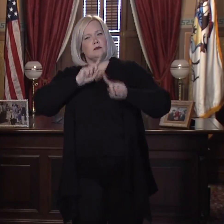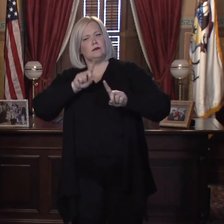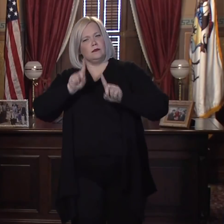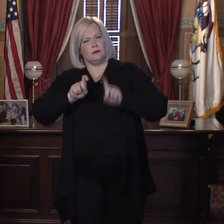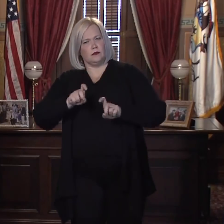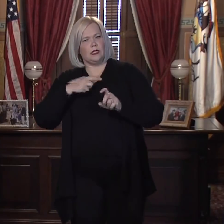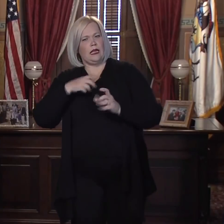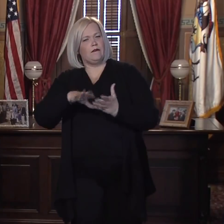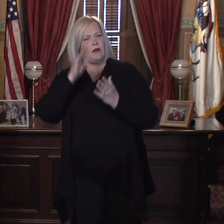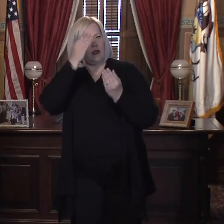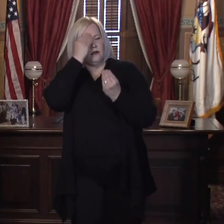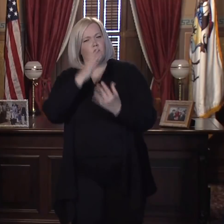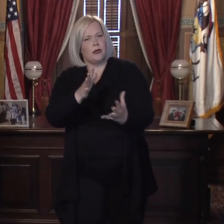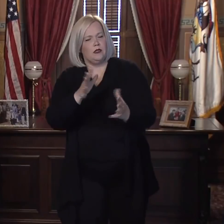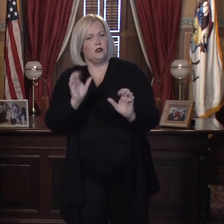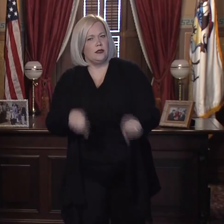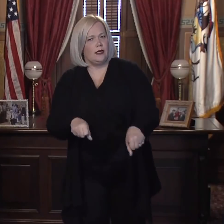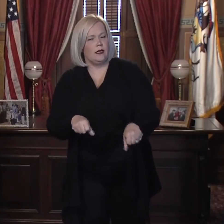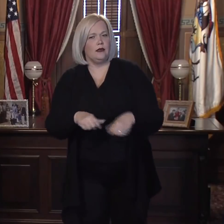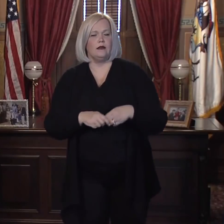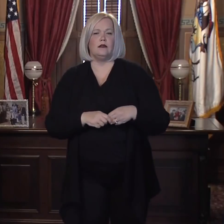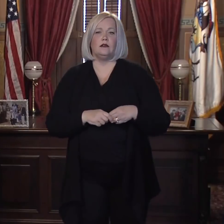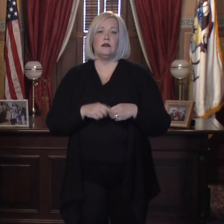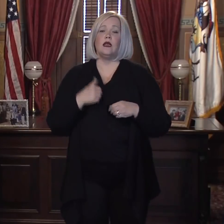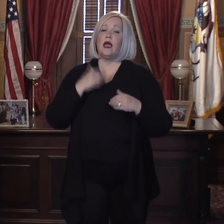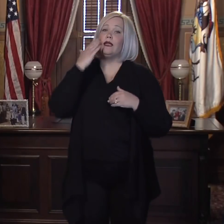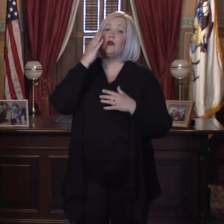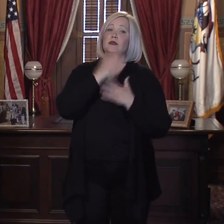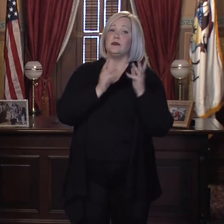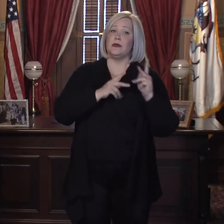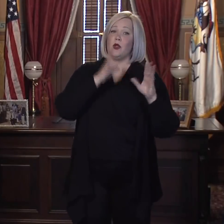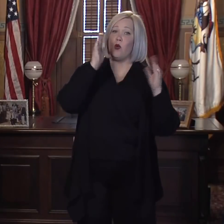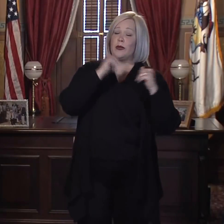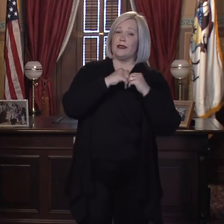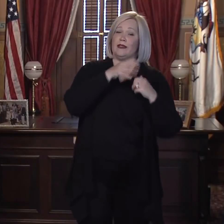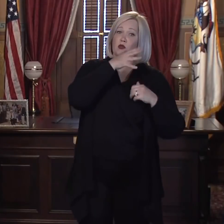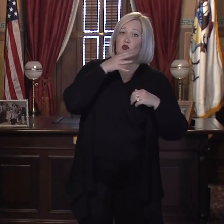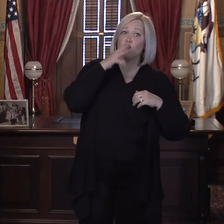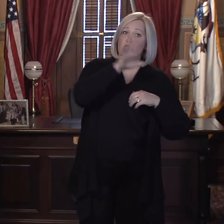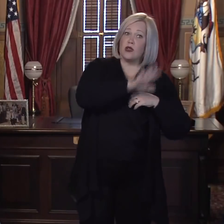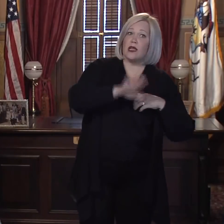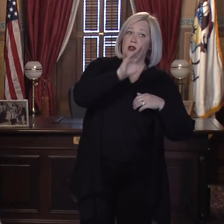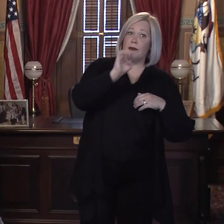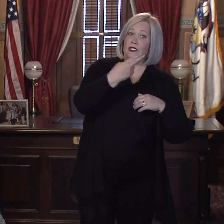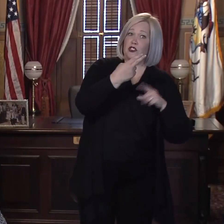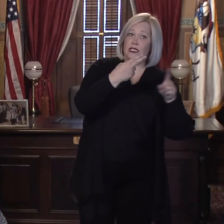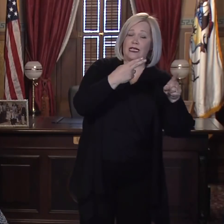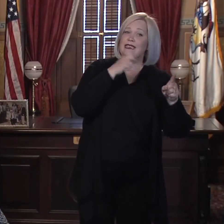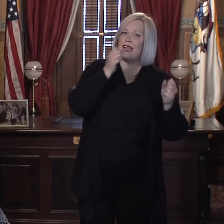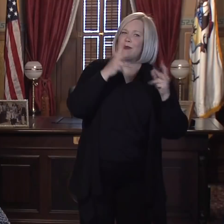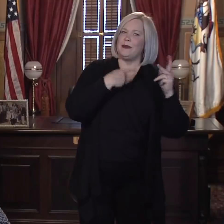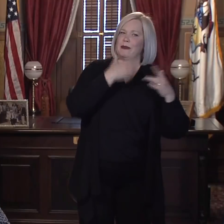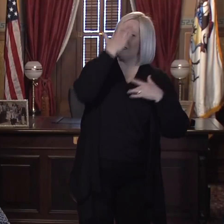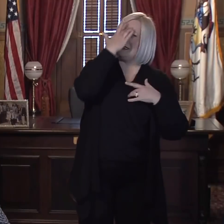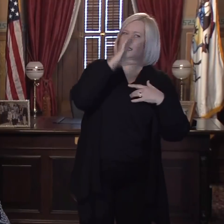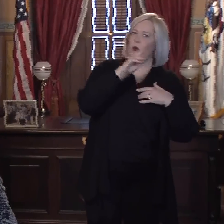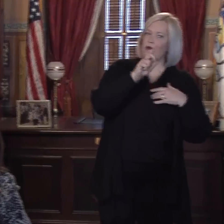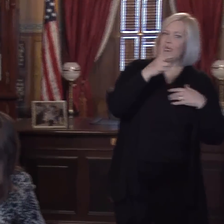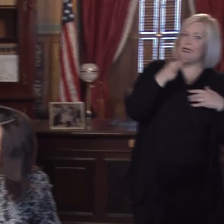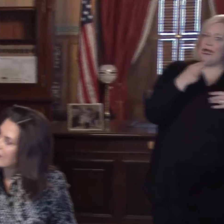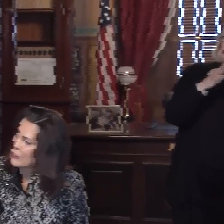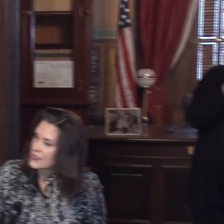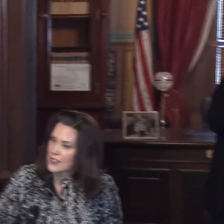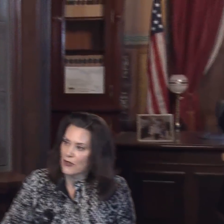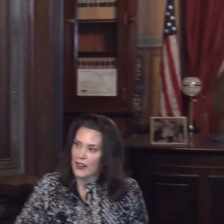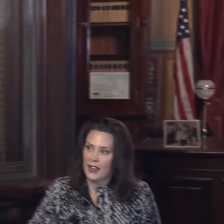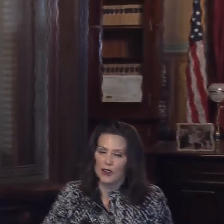hopeful around our state that we can reopen rural parts of the state because they haven't seen COVID-19 yet. This map is a